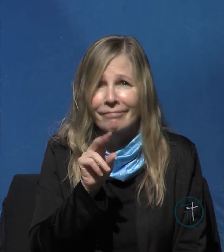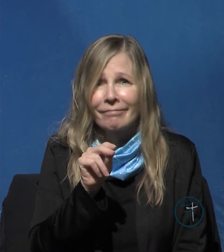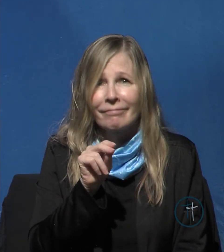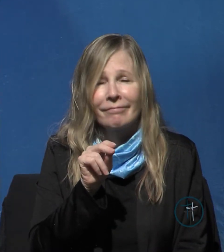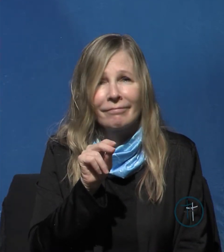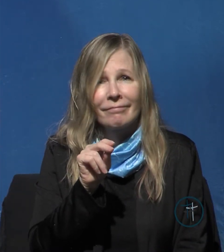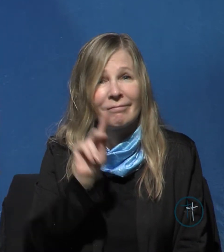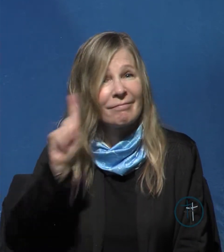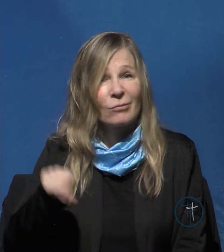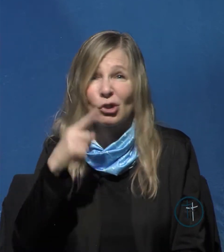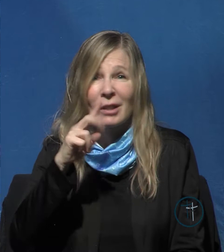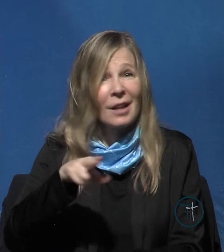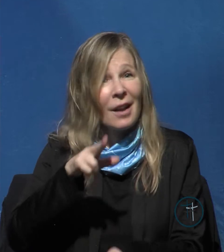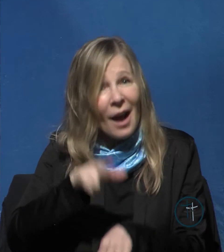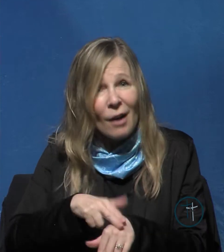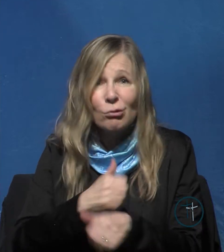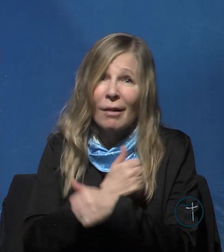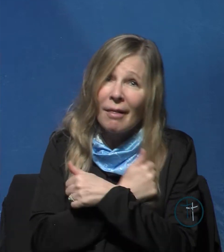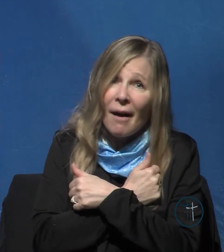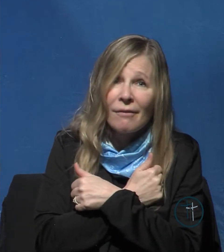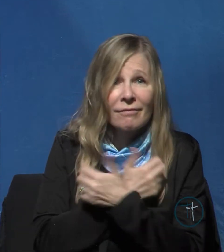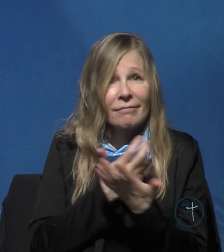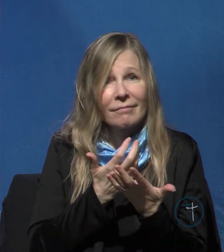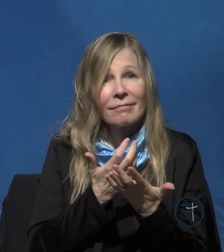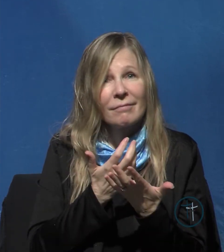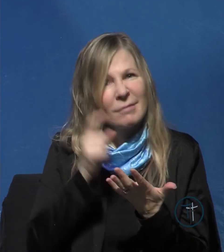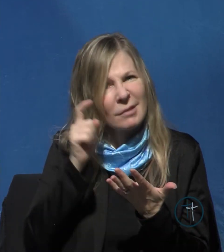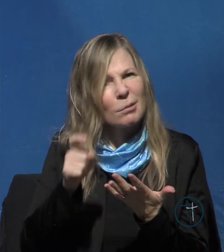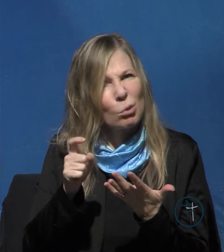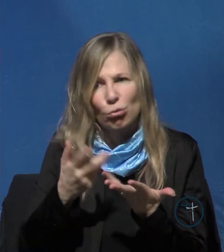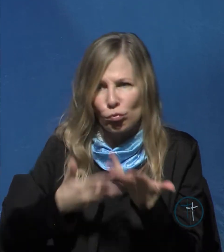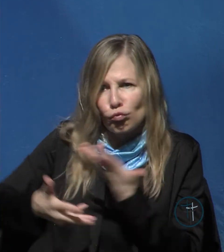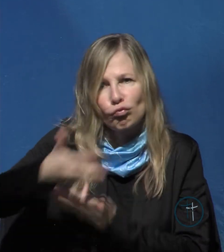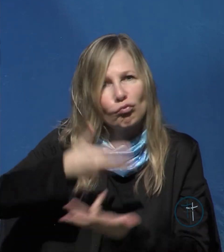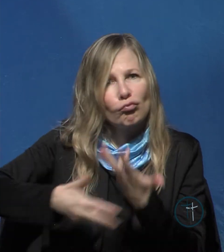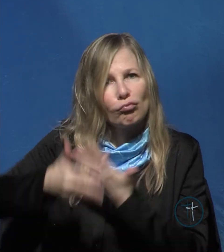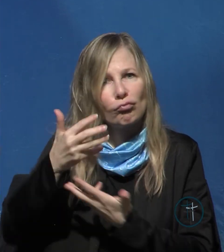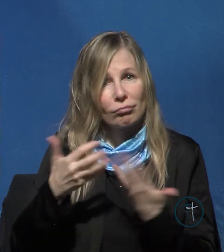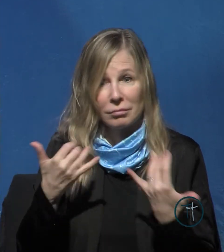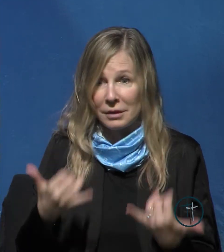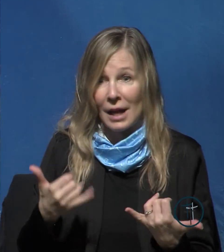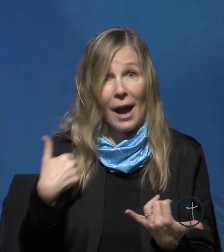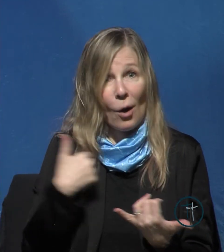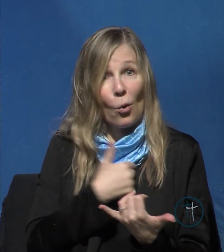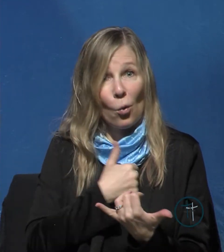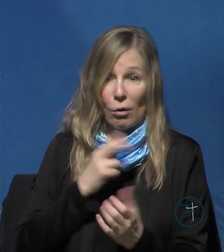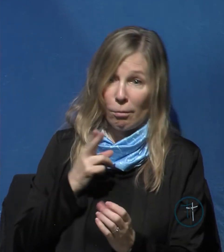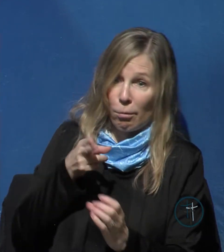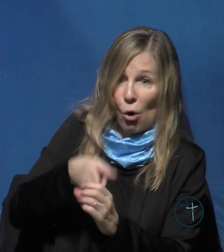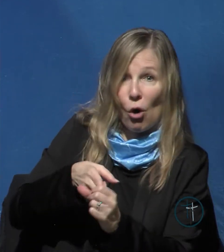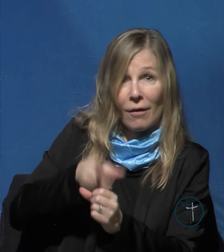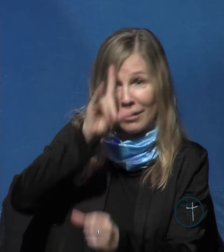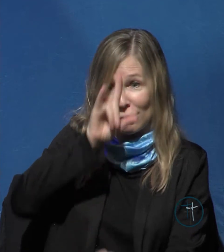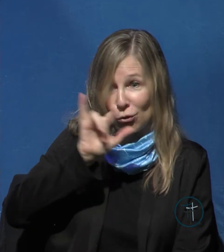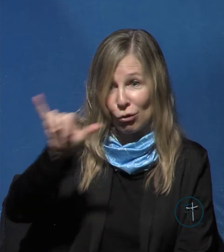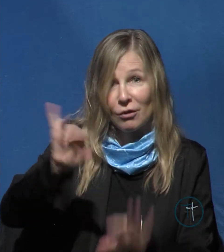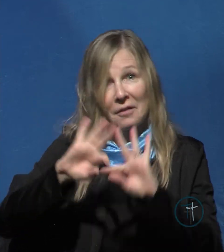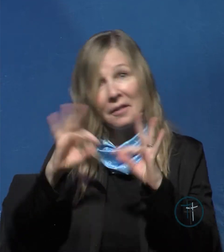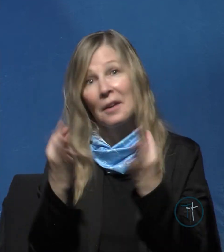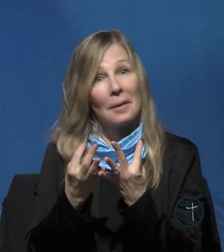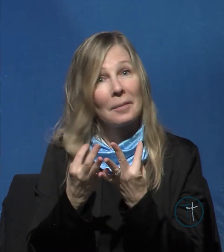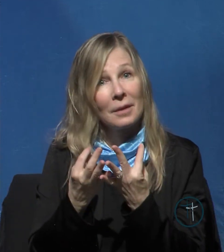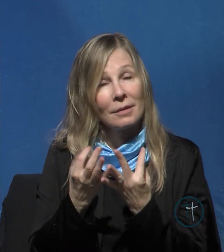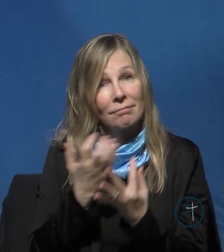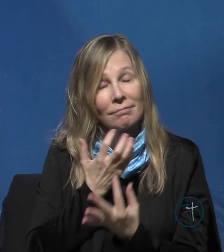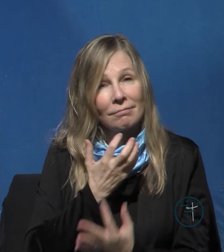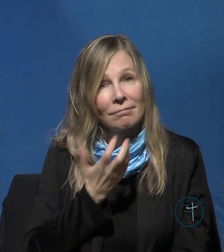No, it's just a natural love and affection that's supposed to flow from the fact that we now are a part of an eternal family.